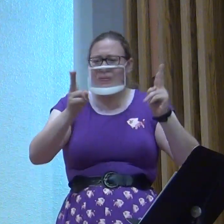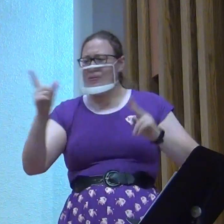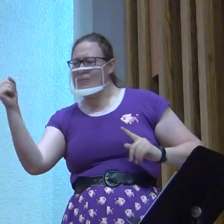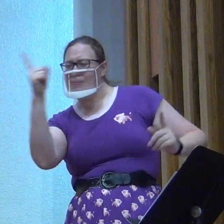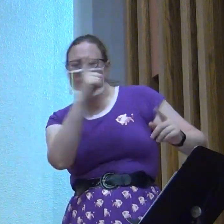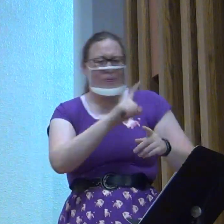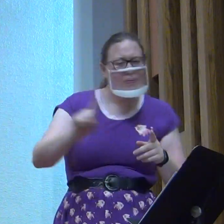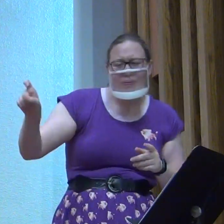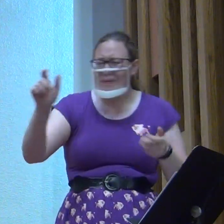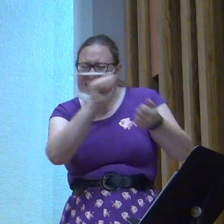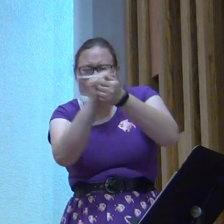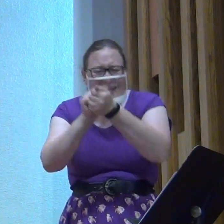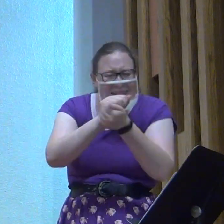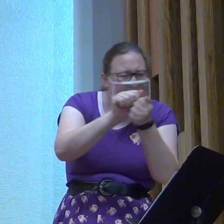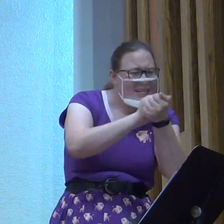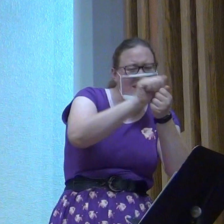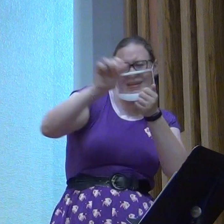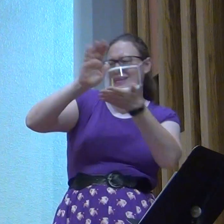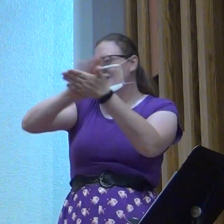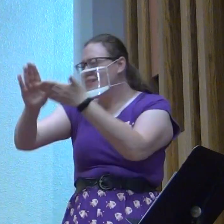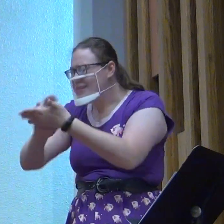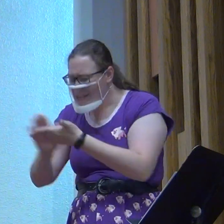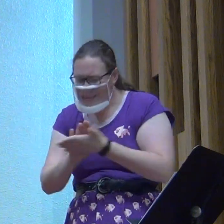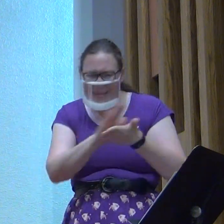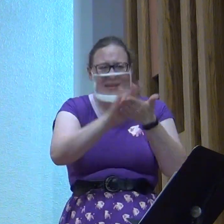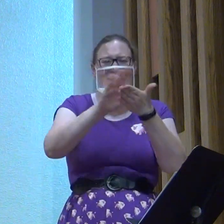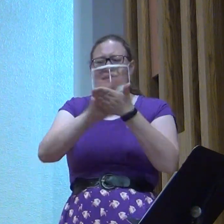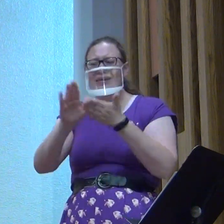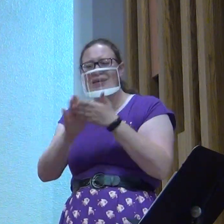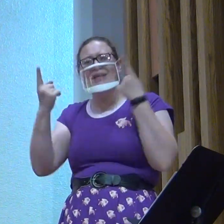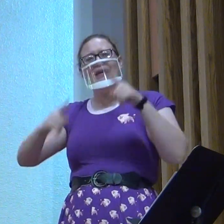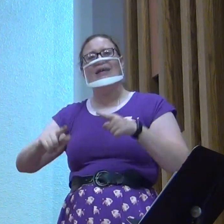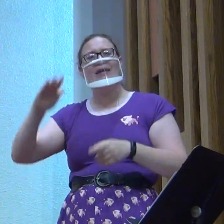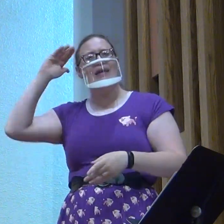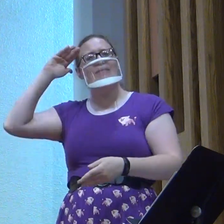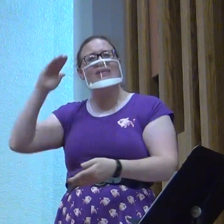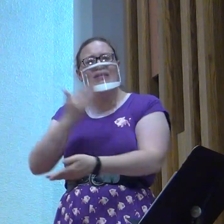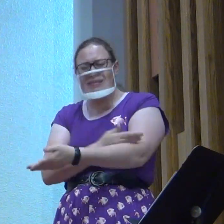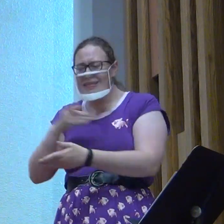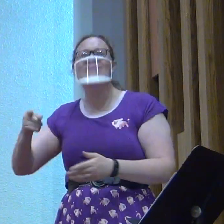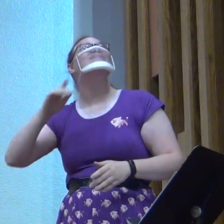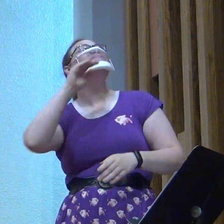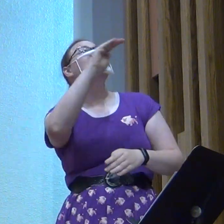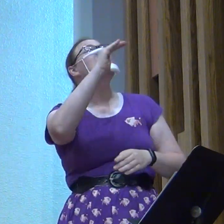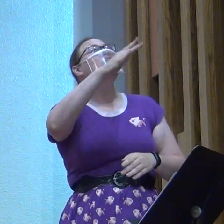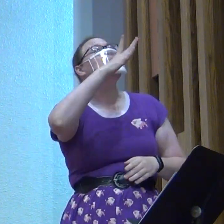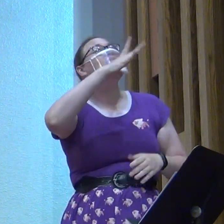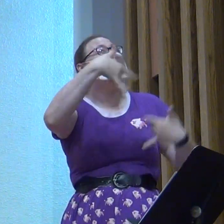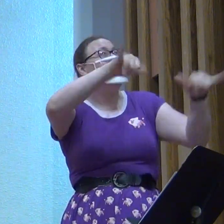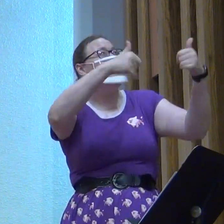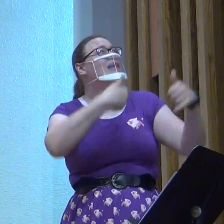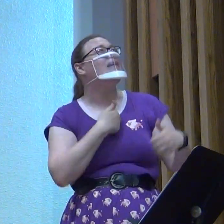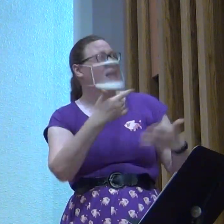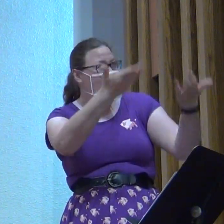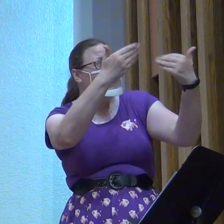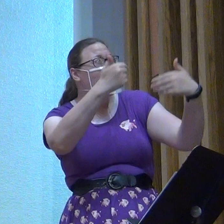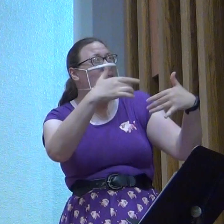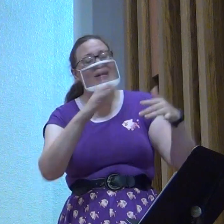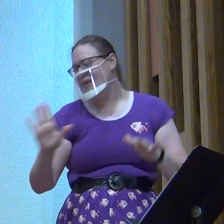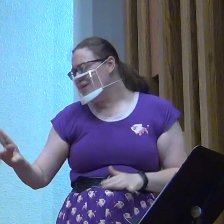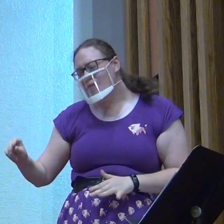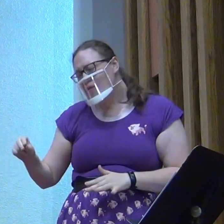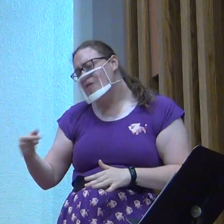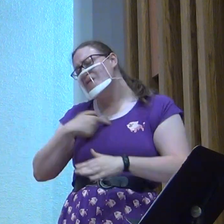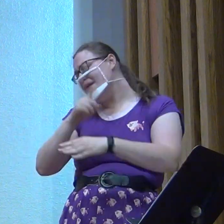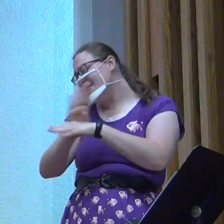running and scrubbing and dusting while my son pestered me to play with him. 'Not now, son,